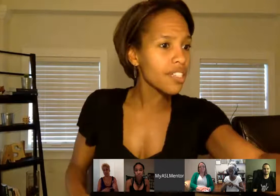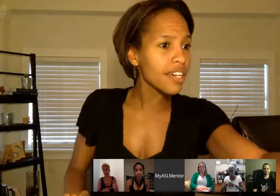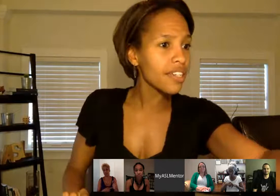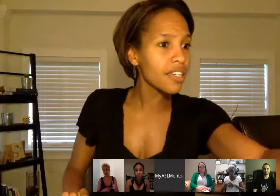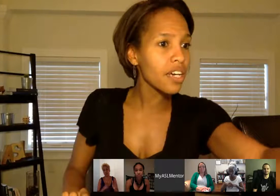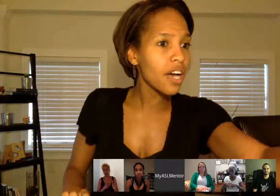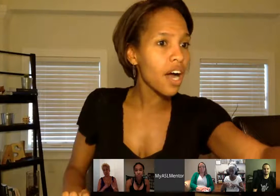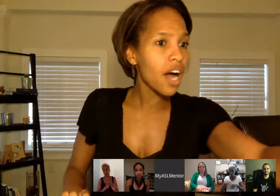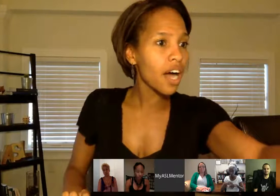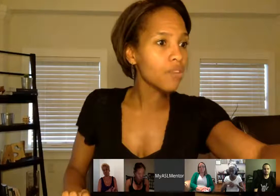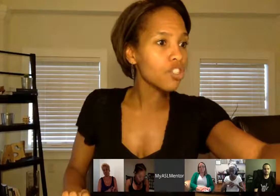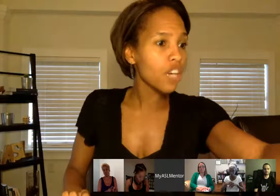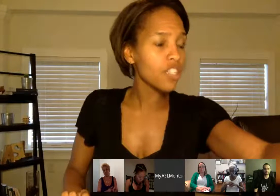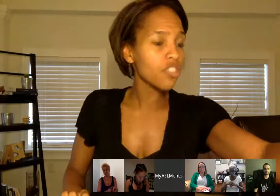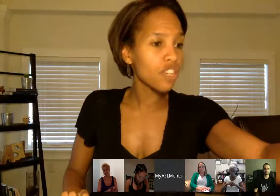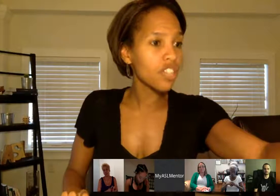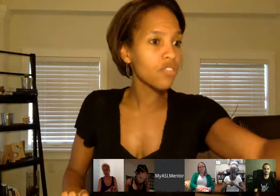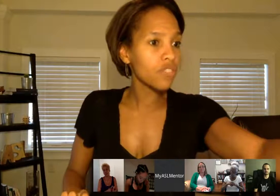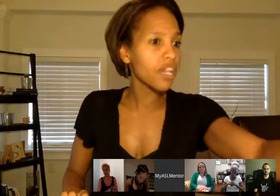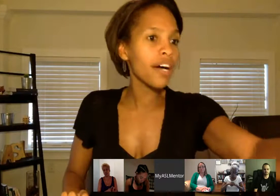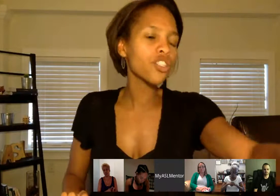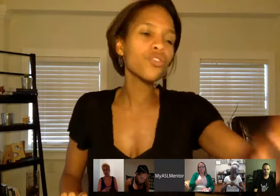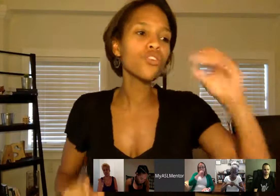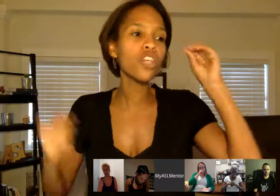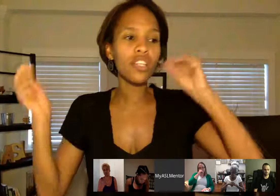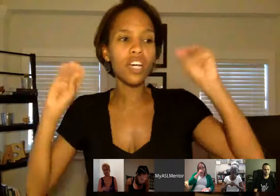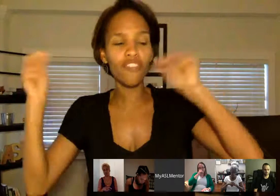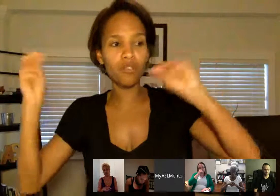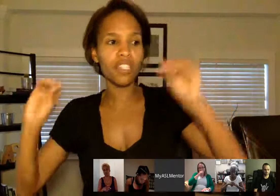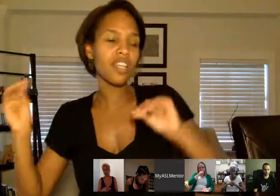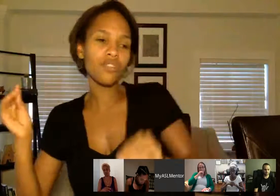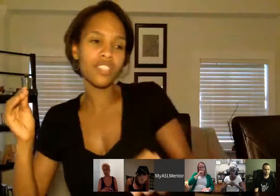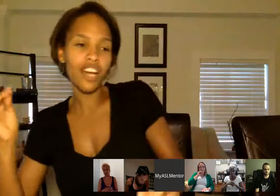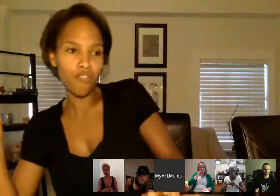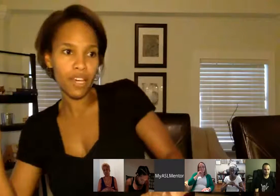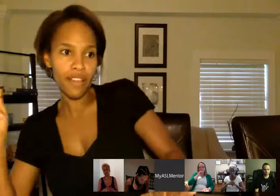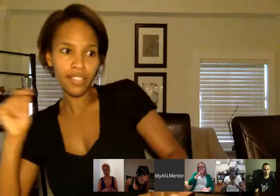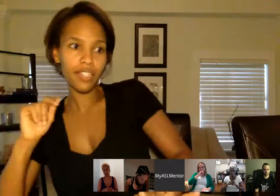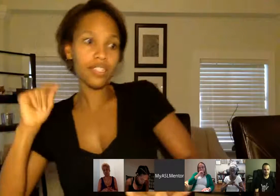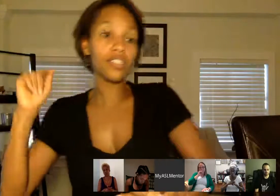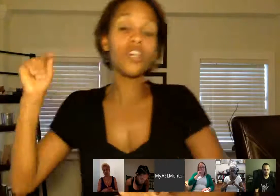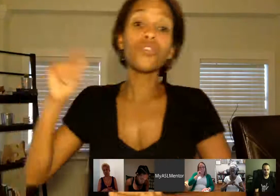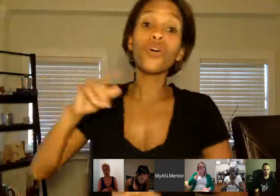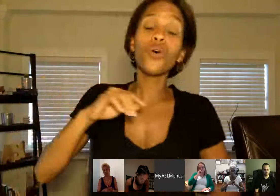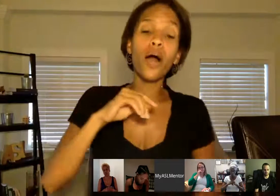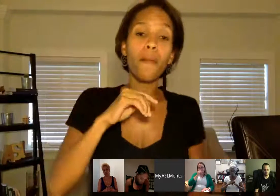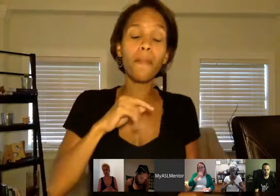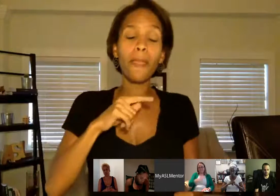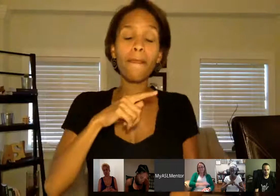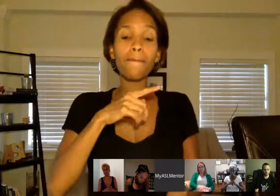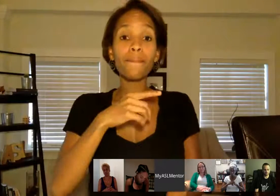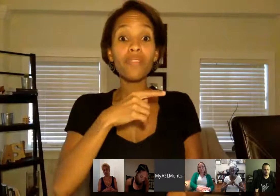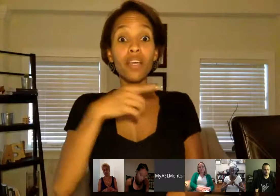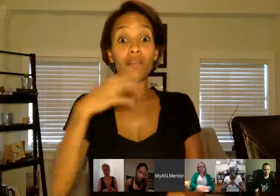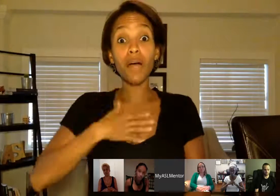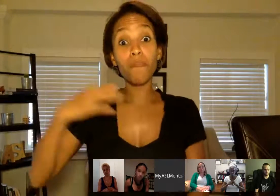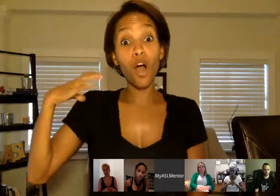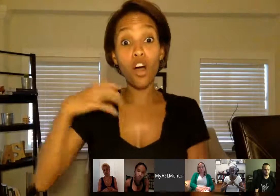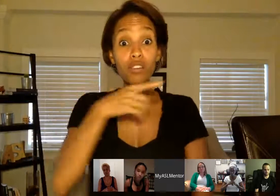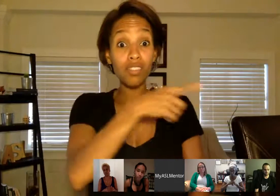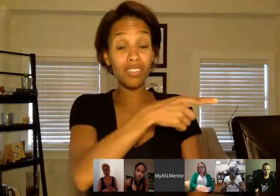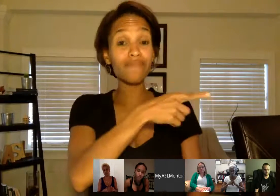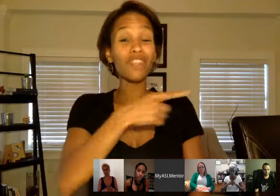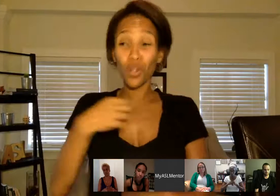Hold on a second. I was shot in the string. Yeah. So there's nothing government. They don't say government in that sentence. So